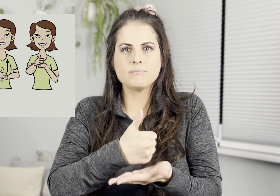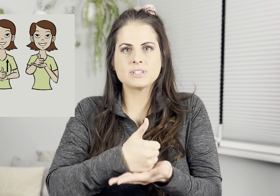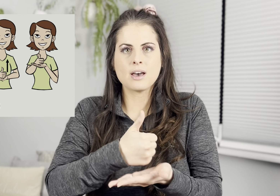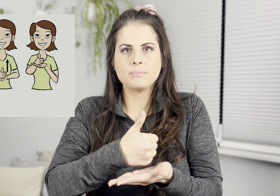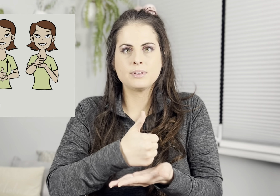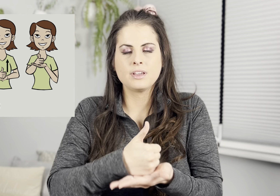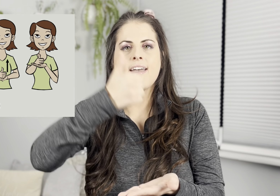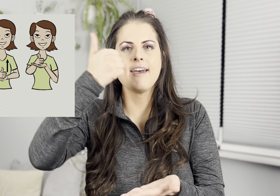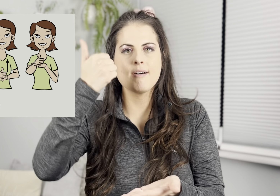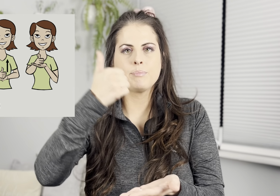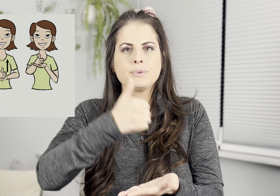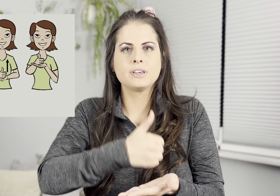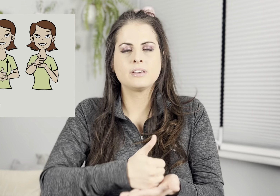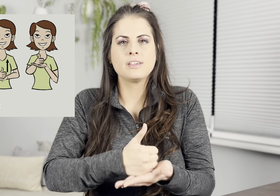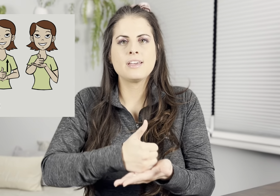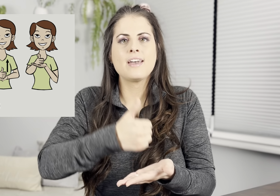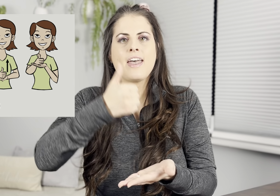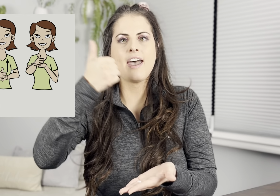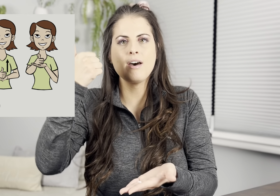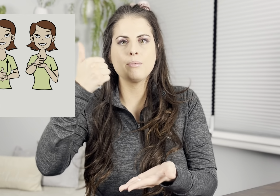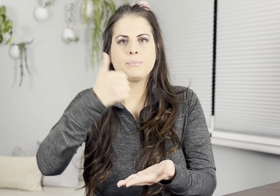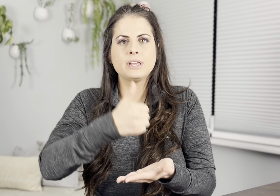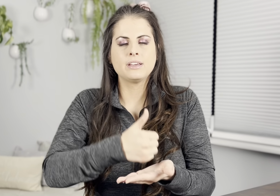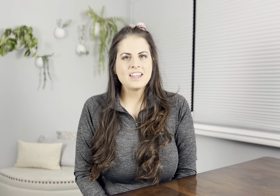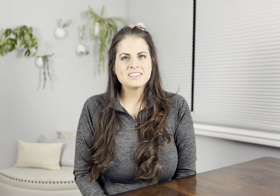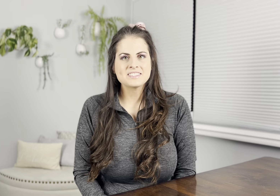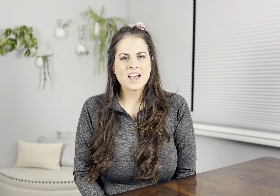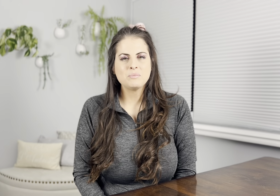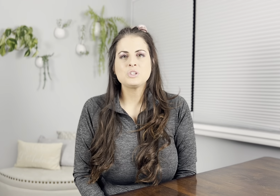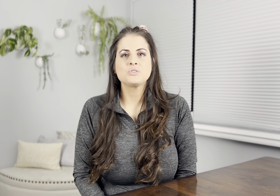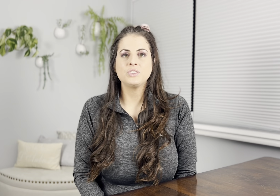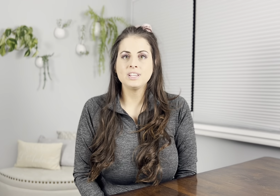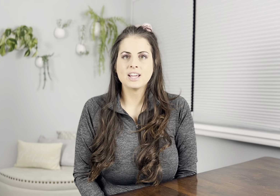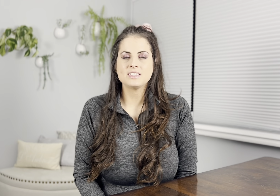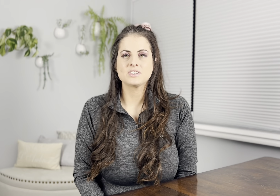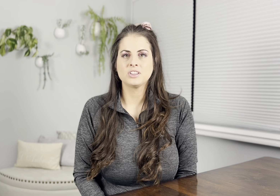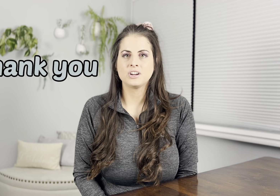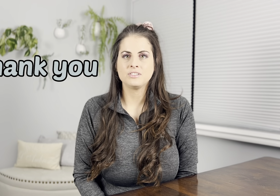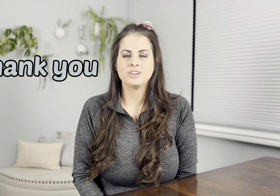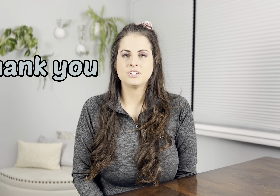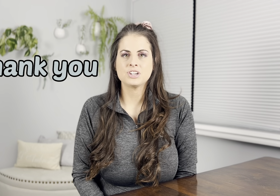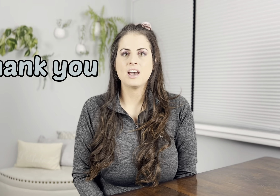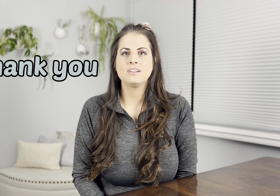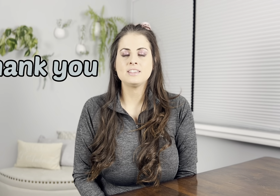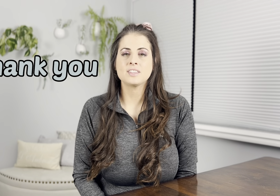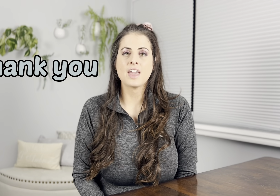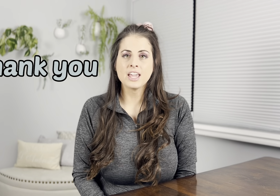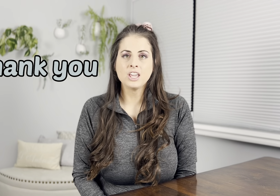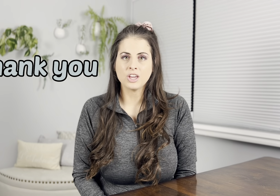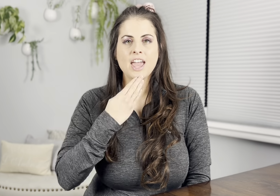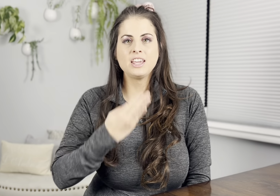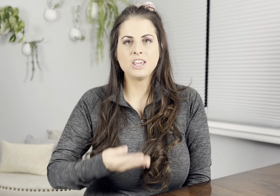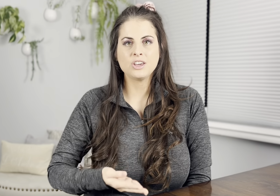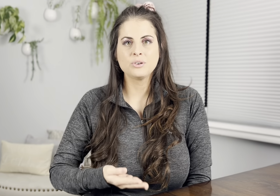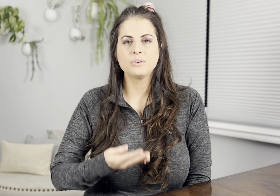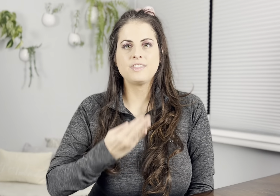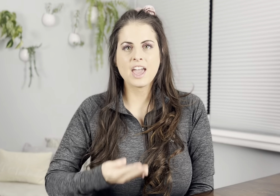up. Help, help. The next sign, which is really nice to learn for your child, is thank you. Thank you, thank